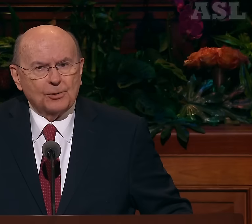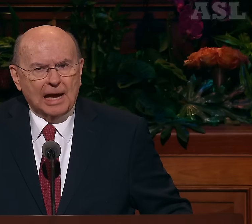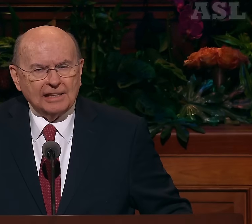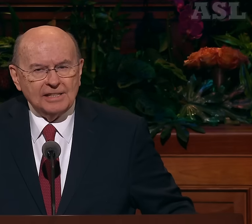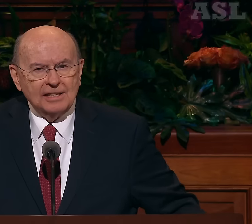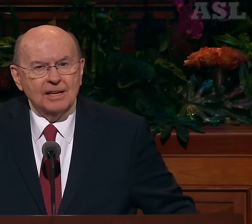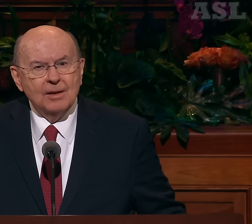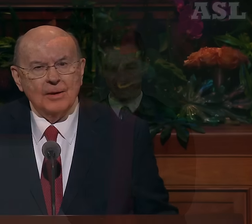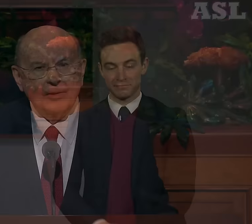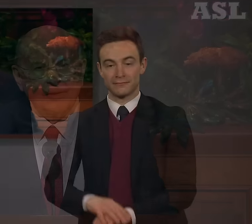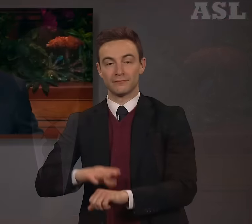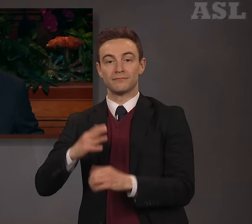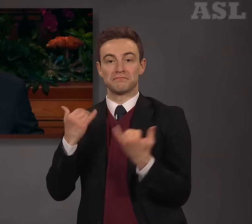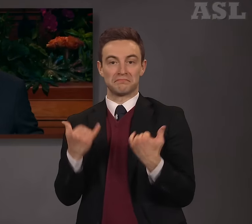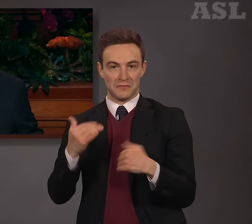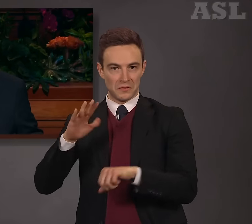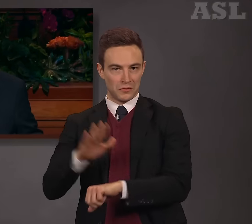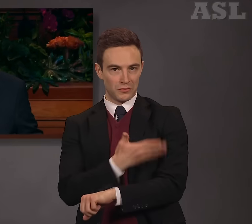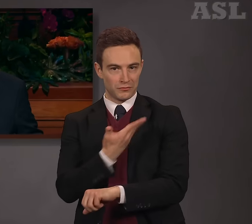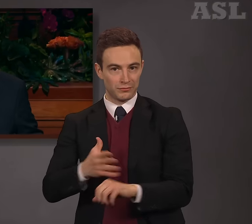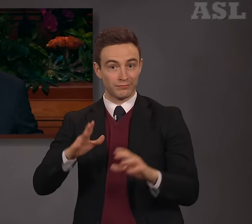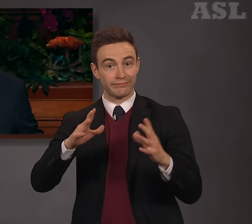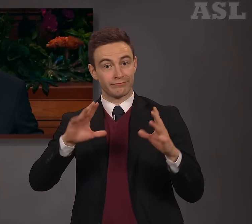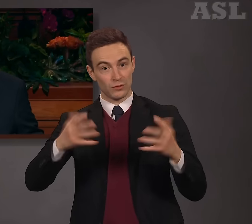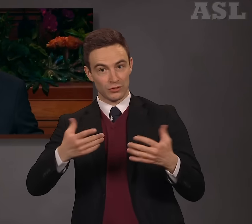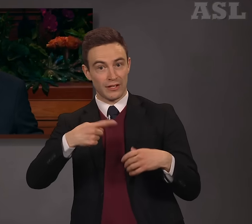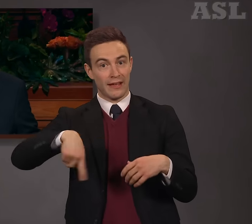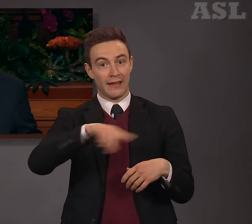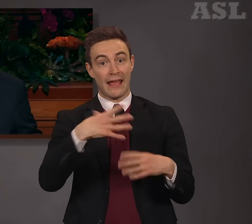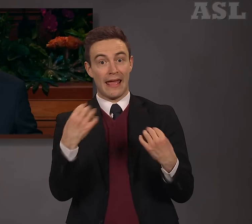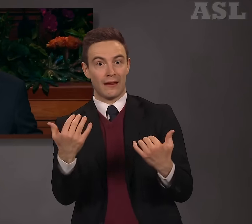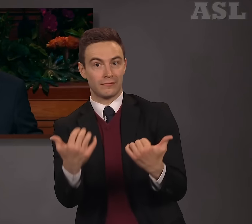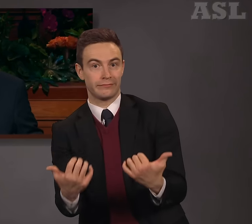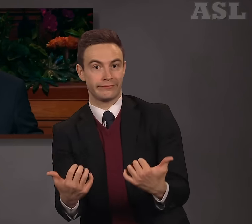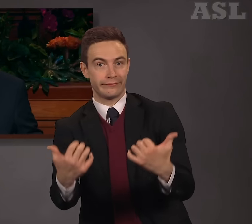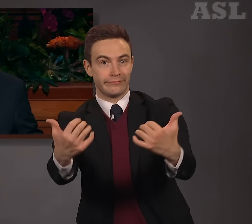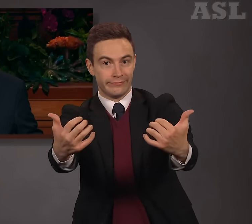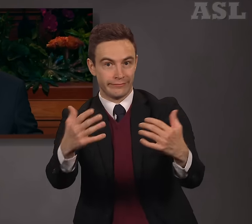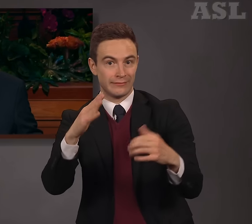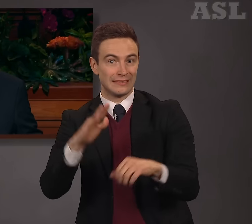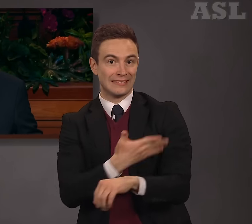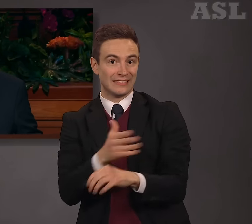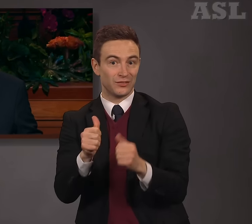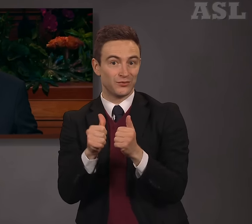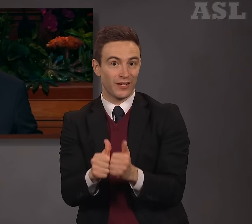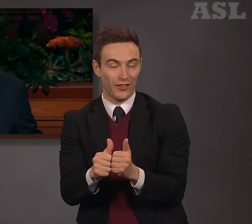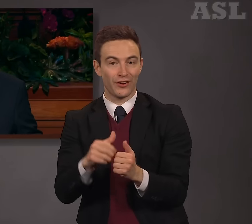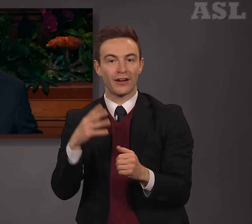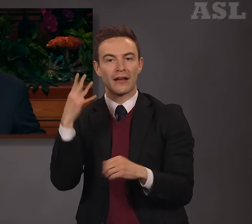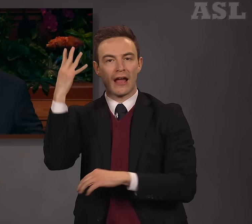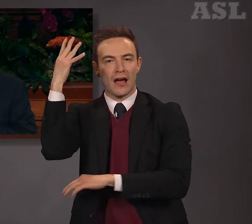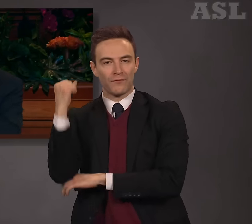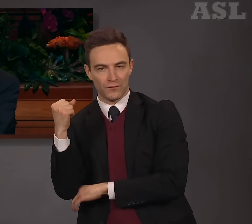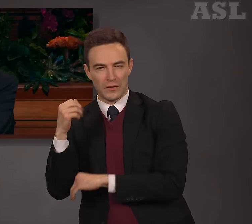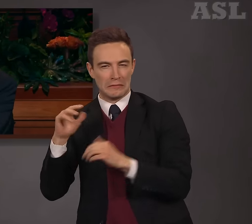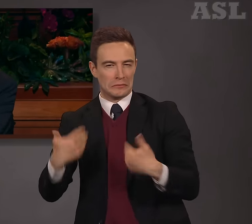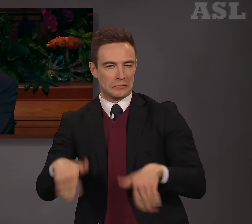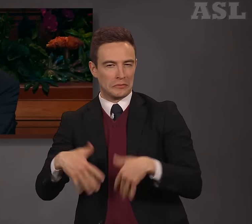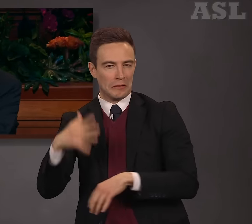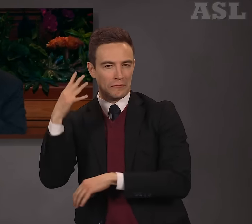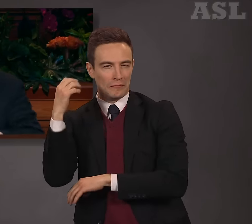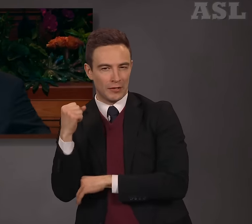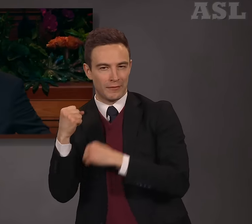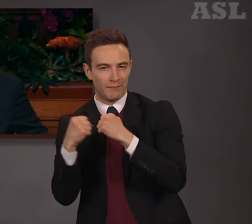As directed, the congregation will join the choir in singing How Firm a Foundation.